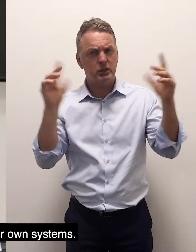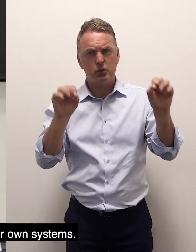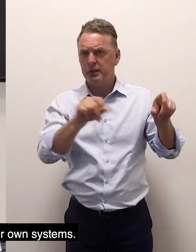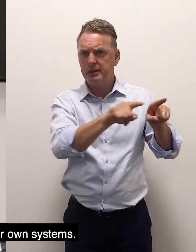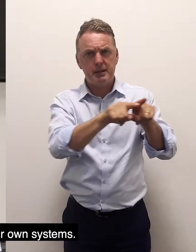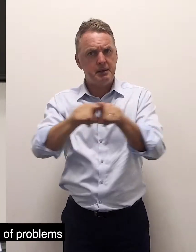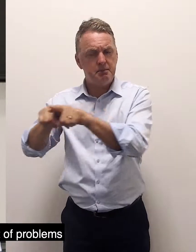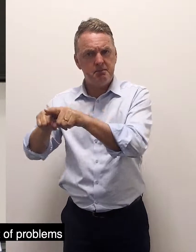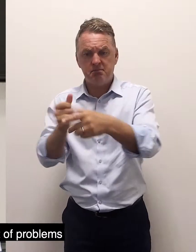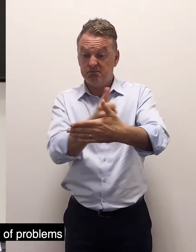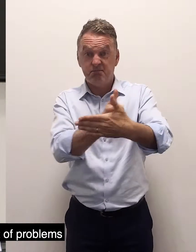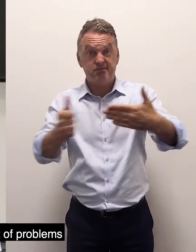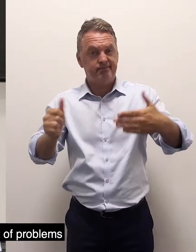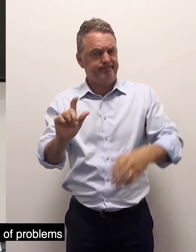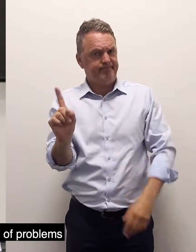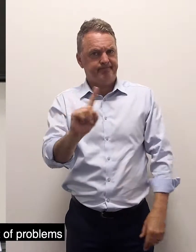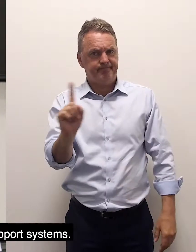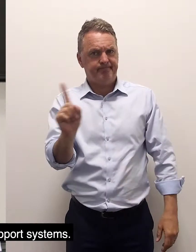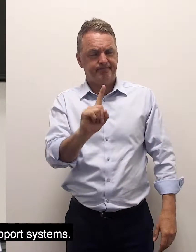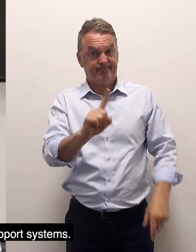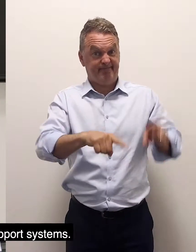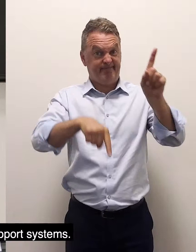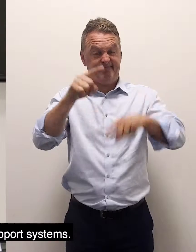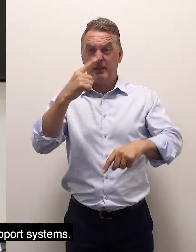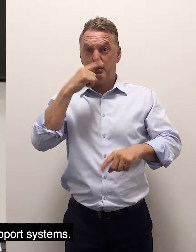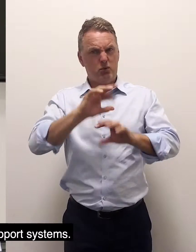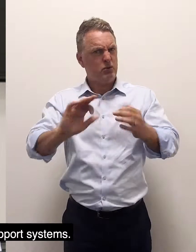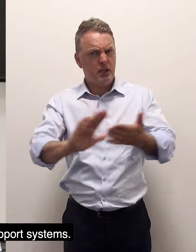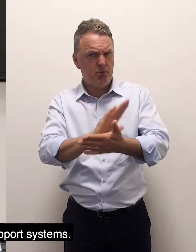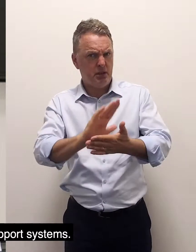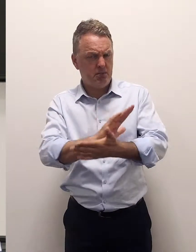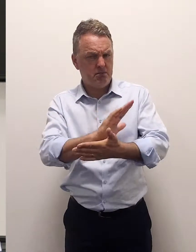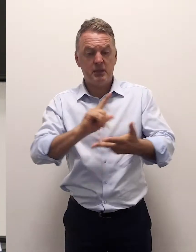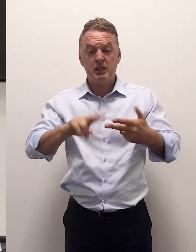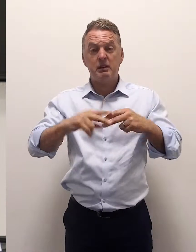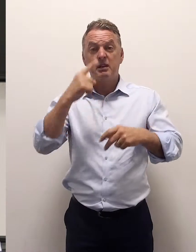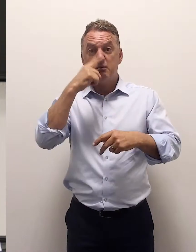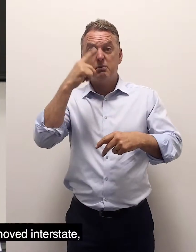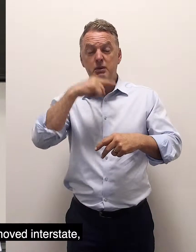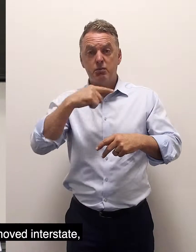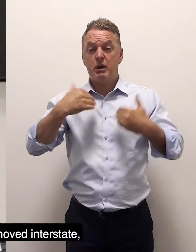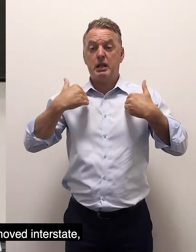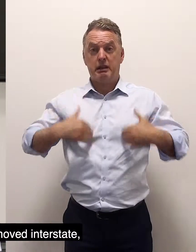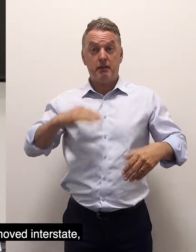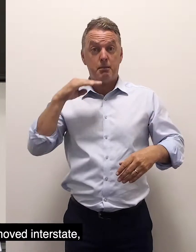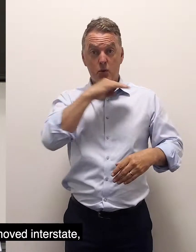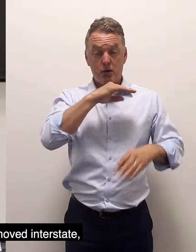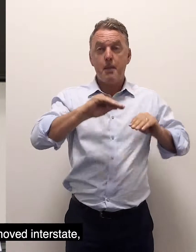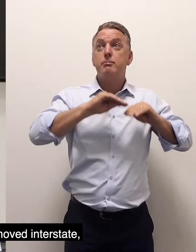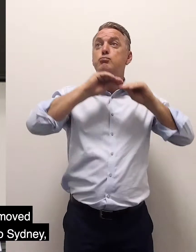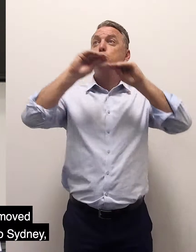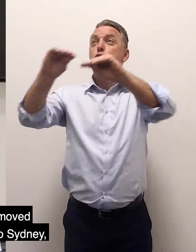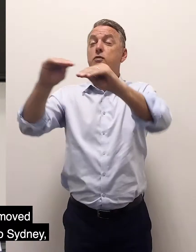own systems. And people had a lot of problems with these different support systems. For example, if people